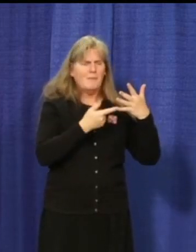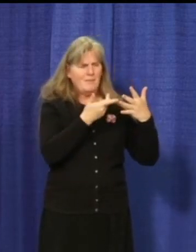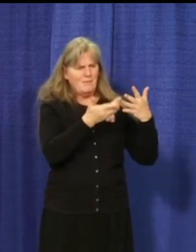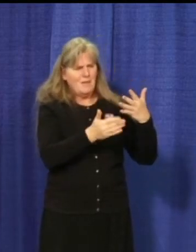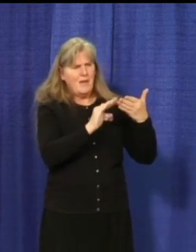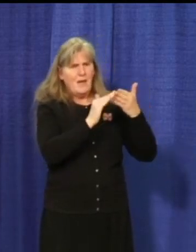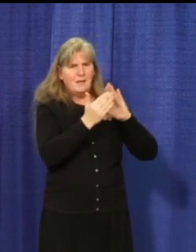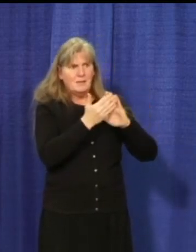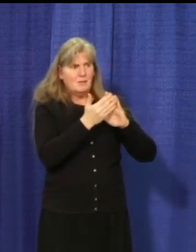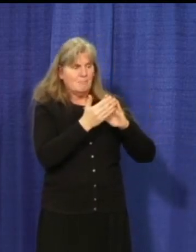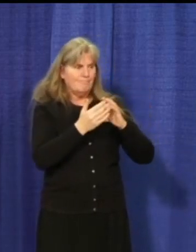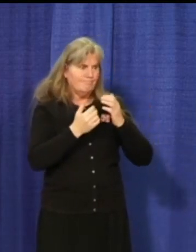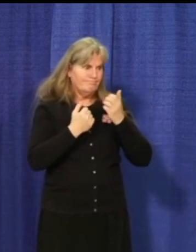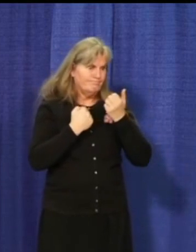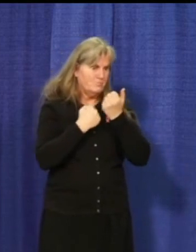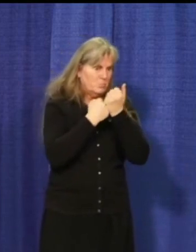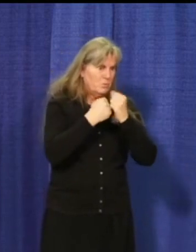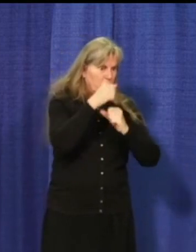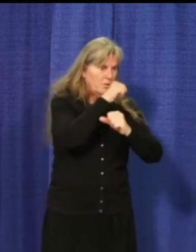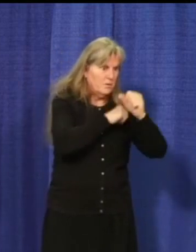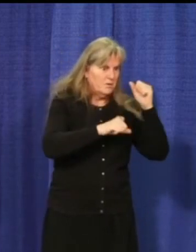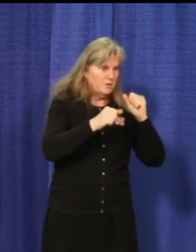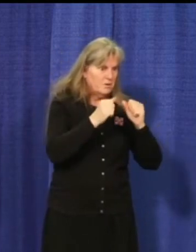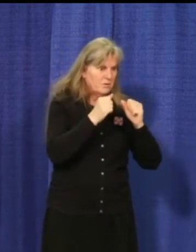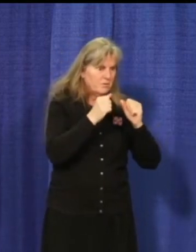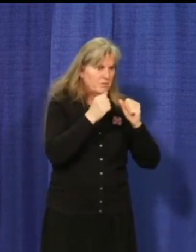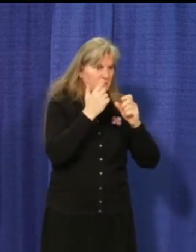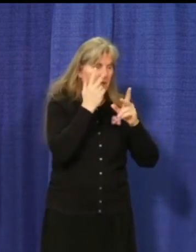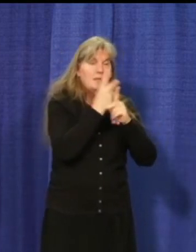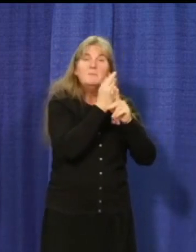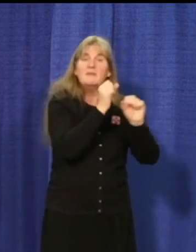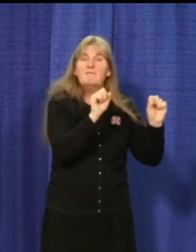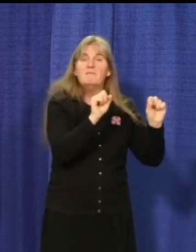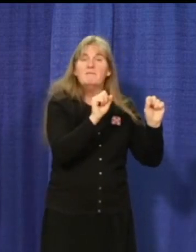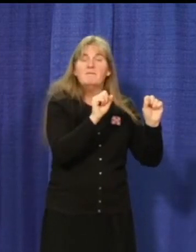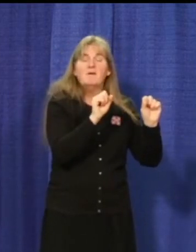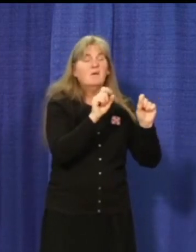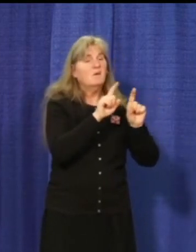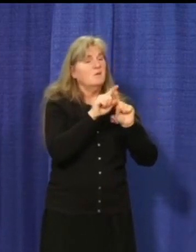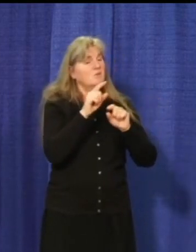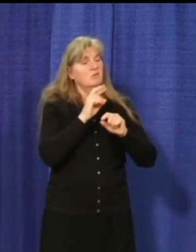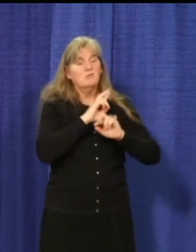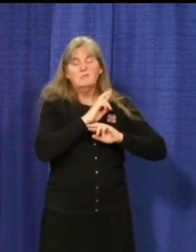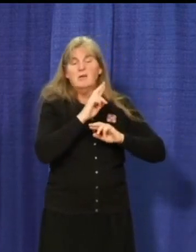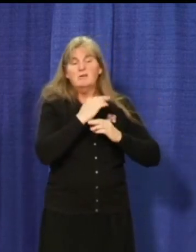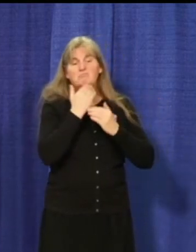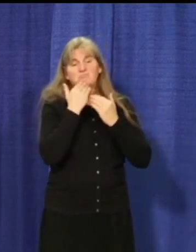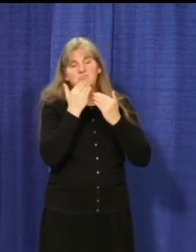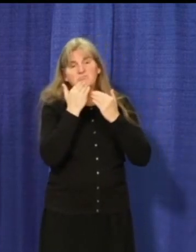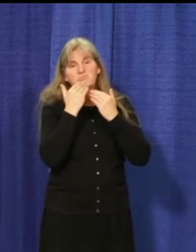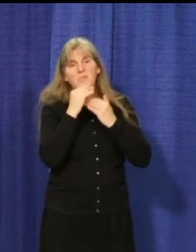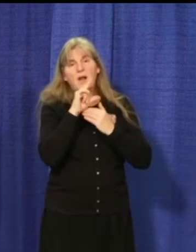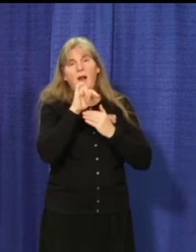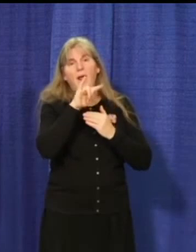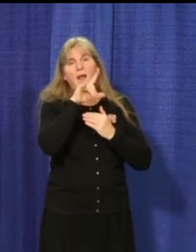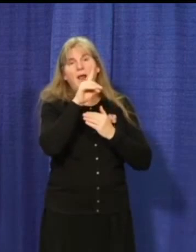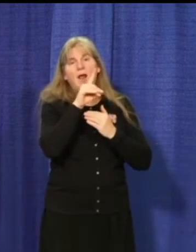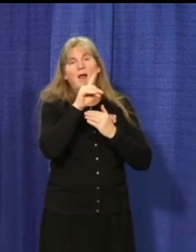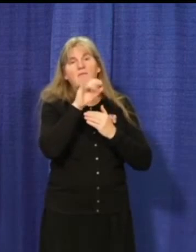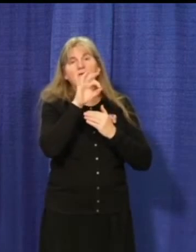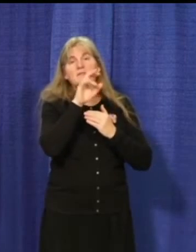community coming together to make sure that we keep people safe. And I hold up the Liard First Nation for their efforts. The first thing